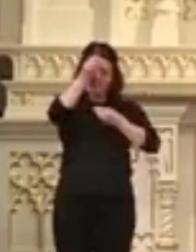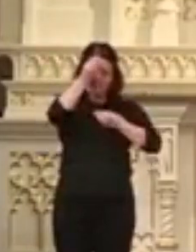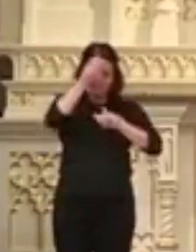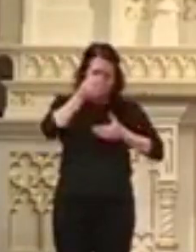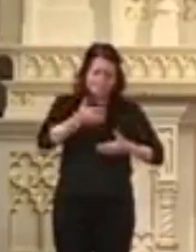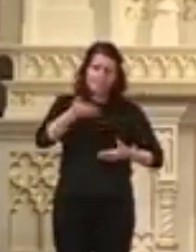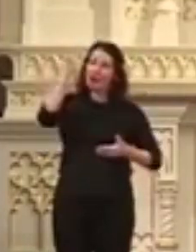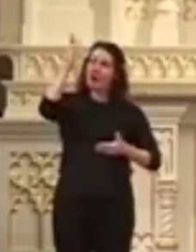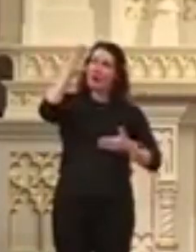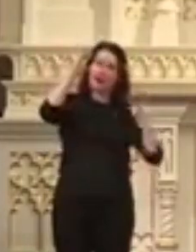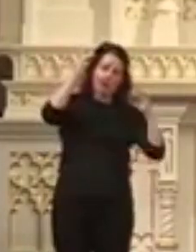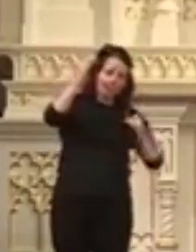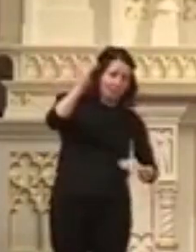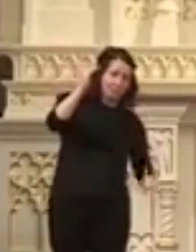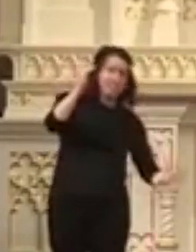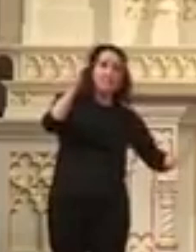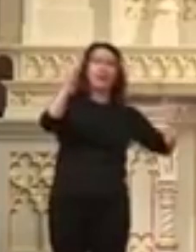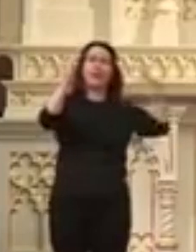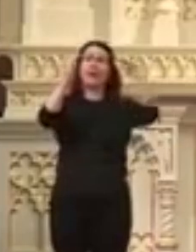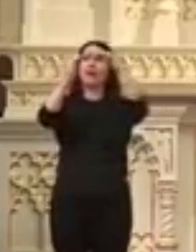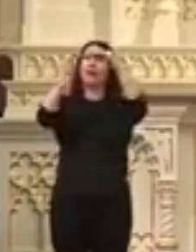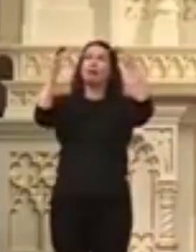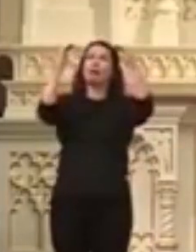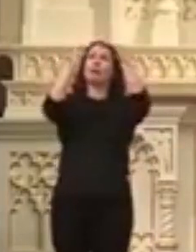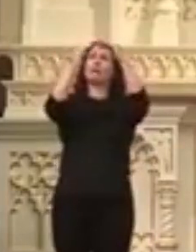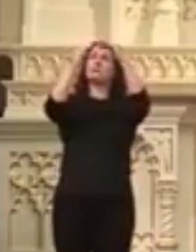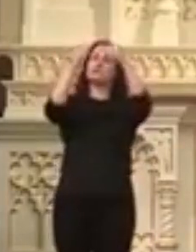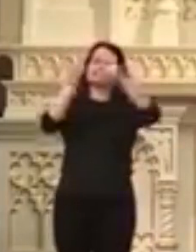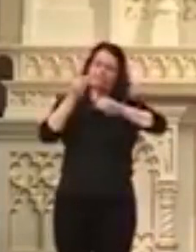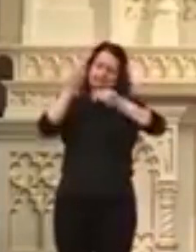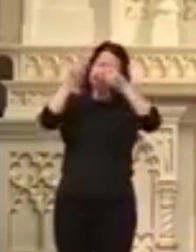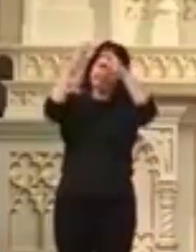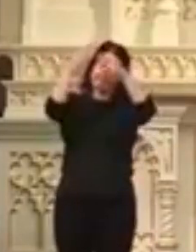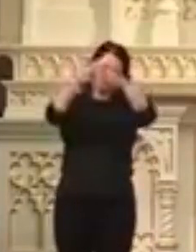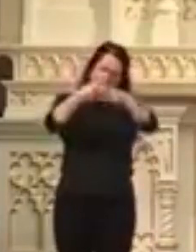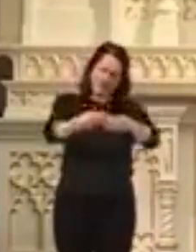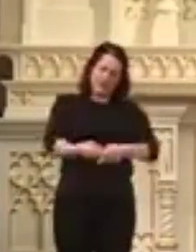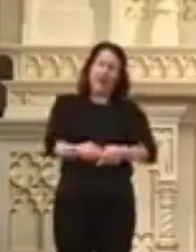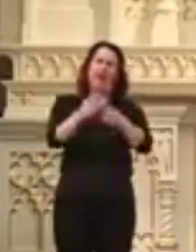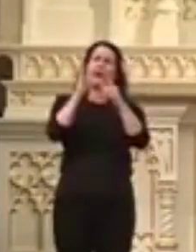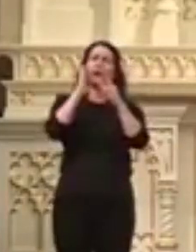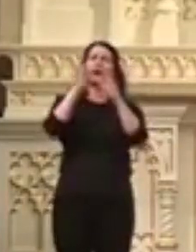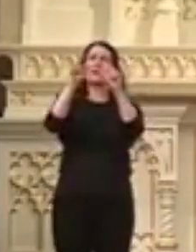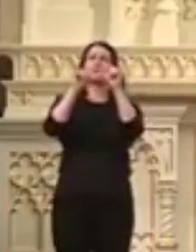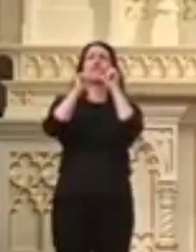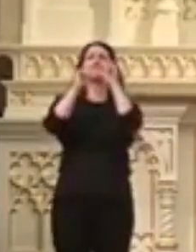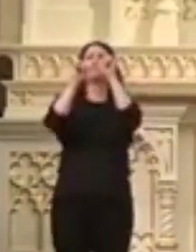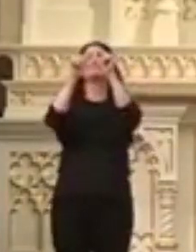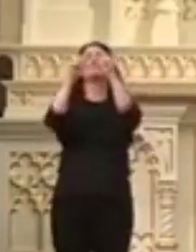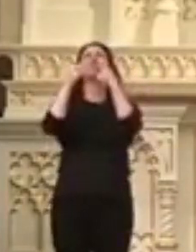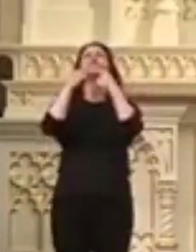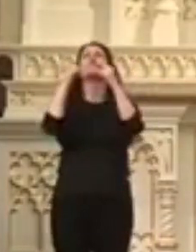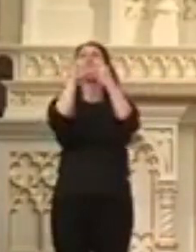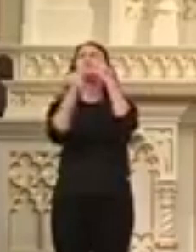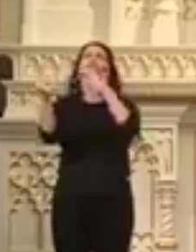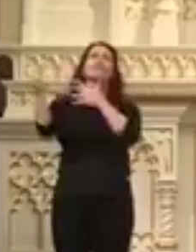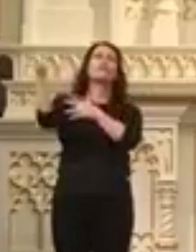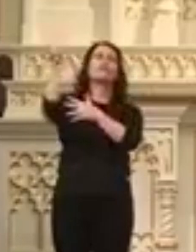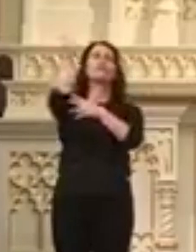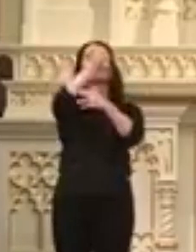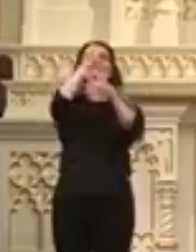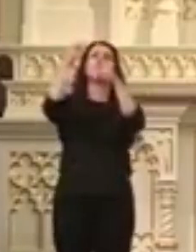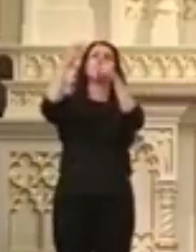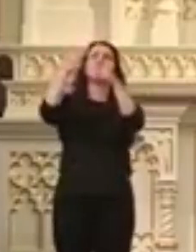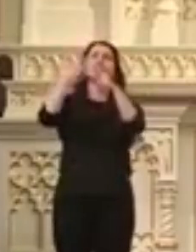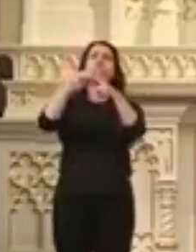him and bestowed on him the name which is above